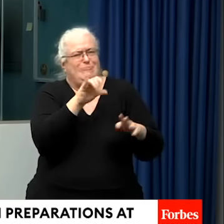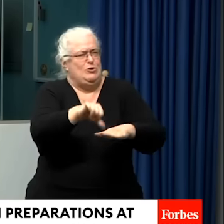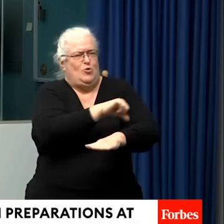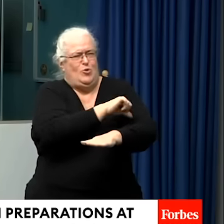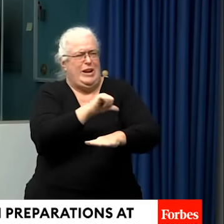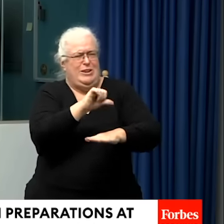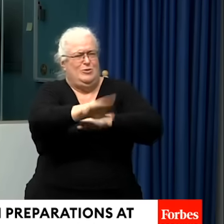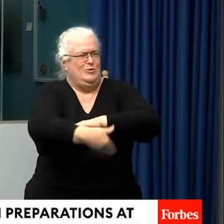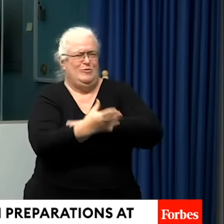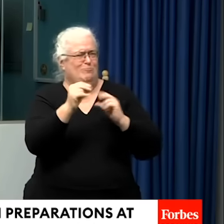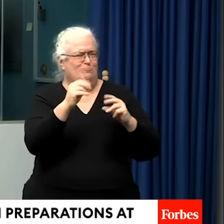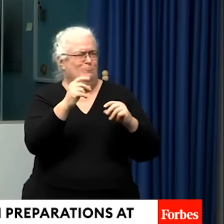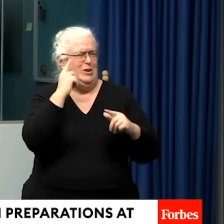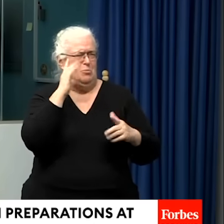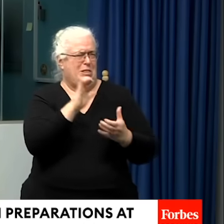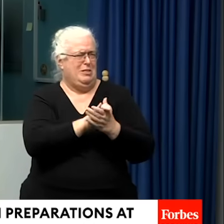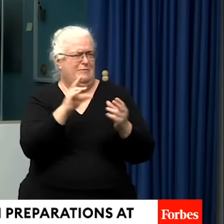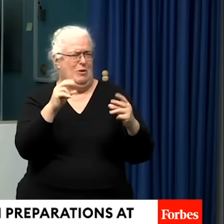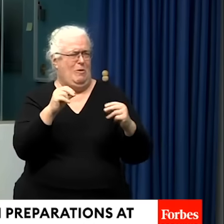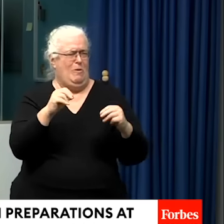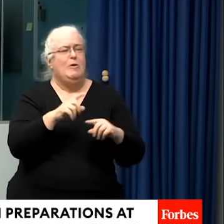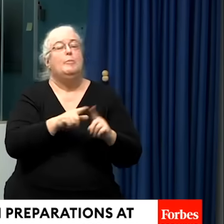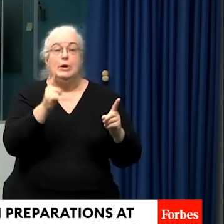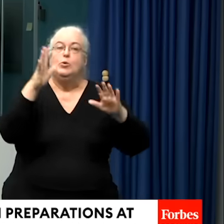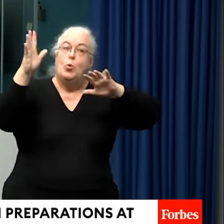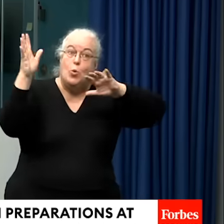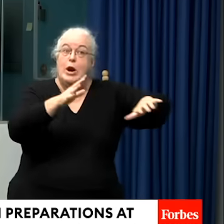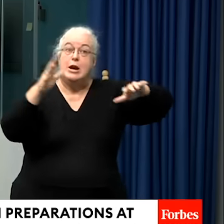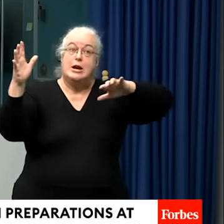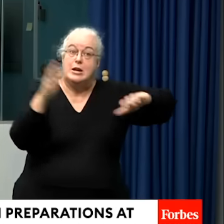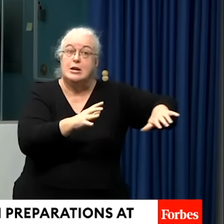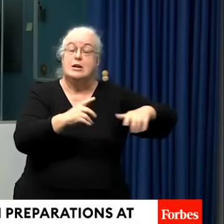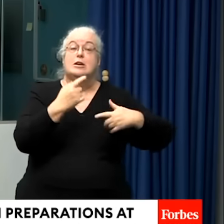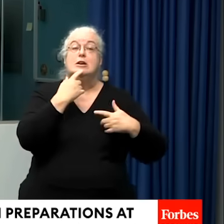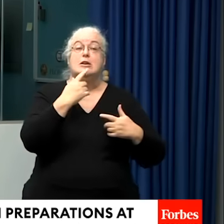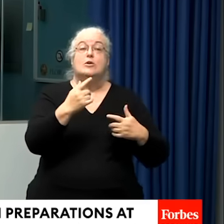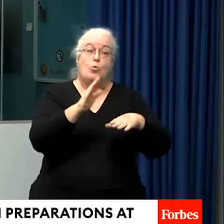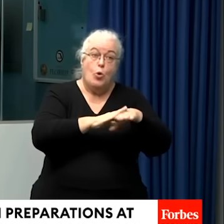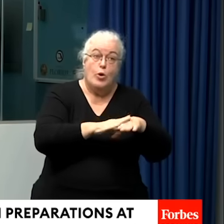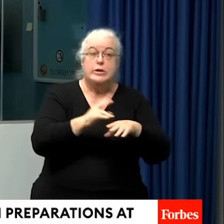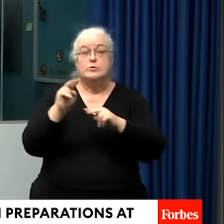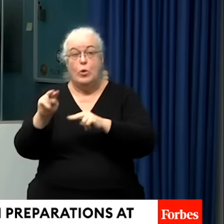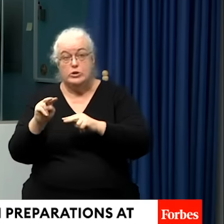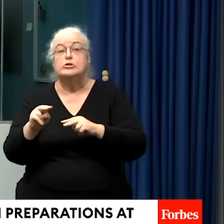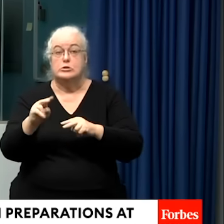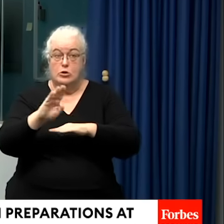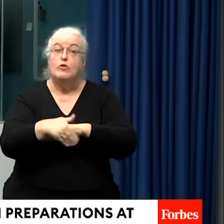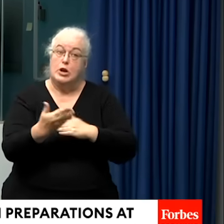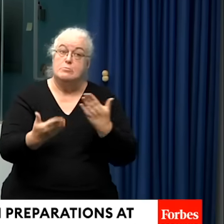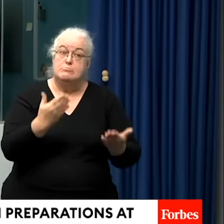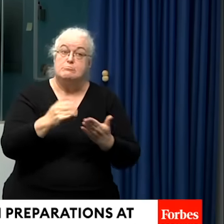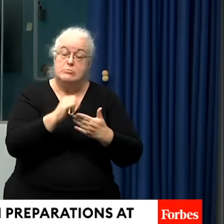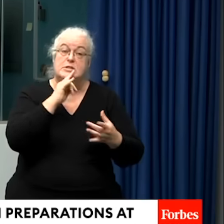see that. We may work into some high wind watches or high wind warnings overnight. Still